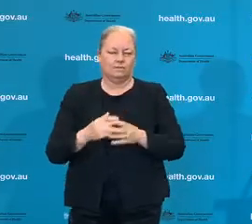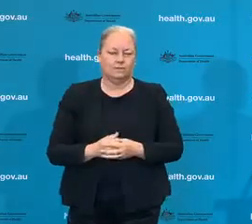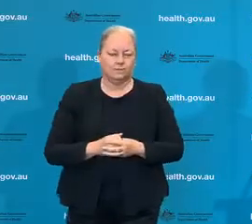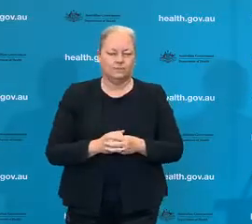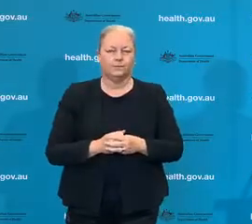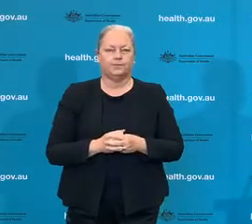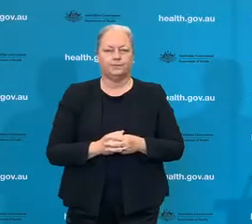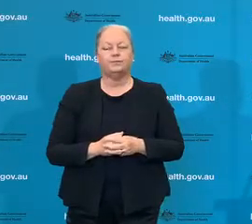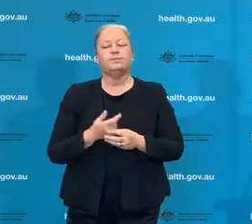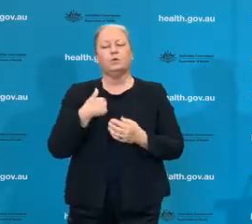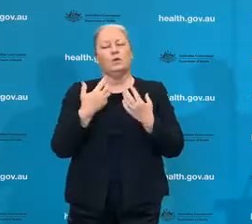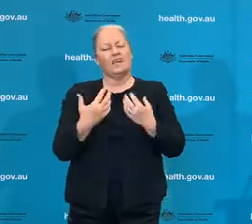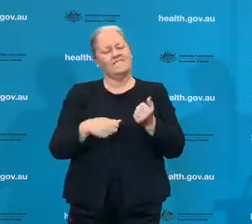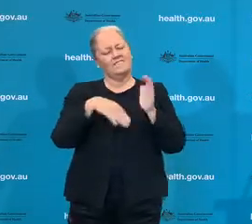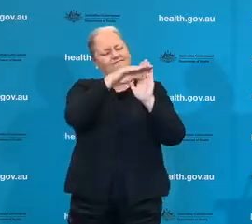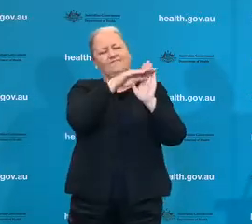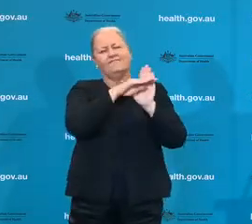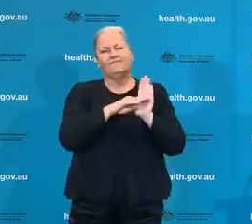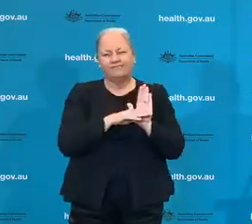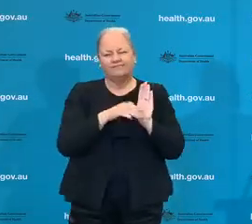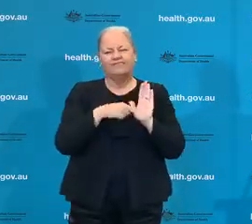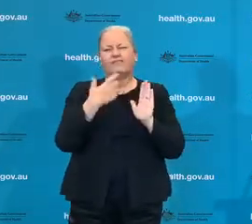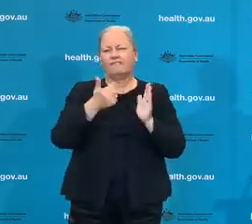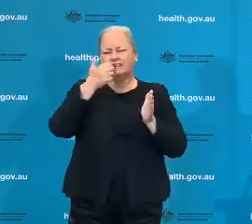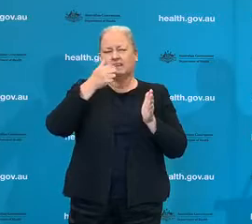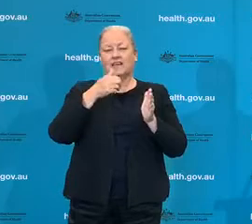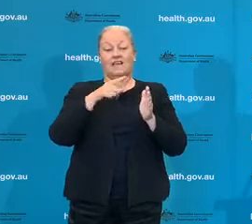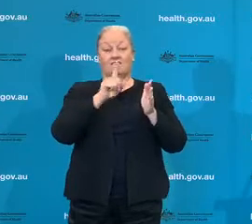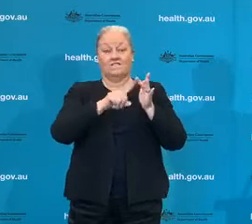guidelines development is the Infection Control Expert Group.